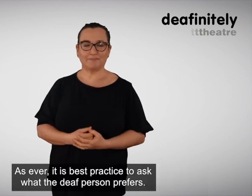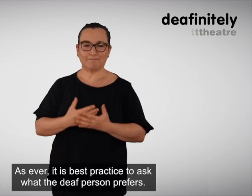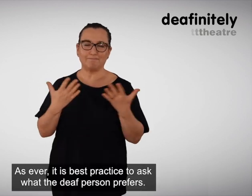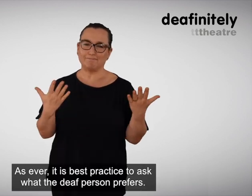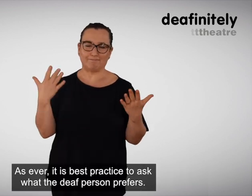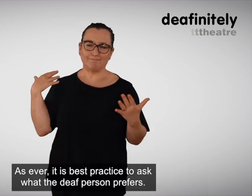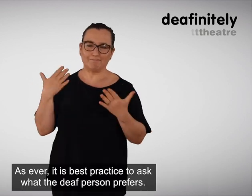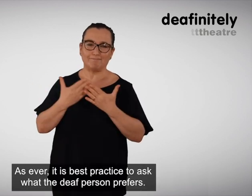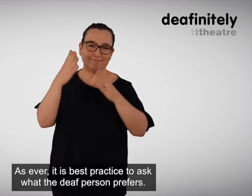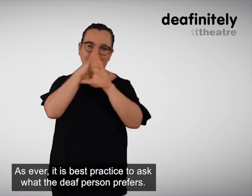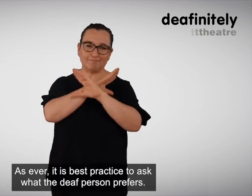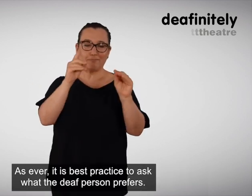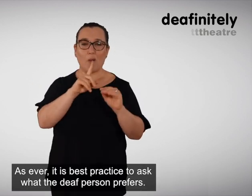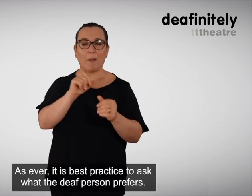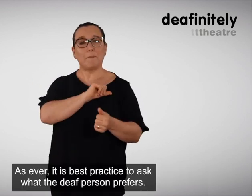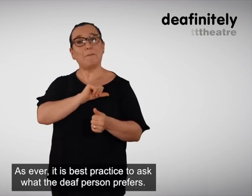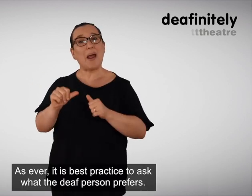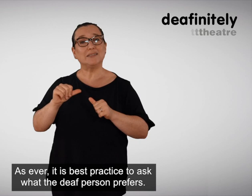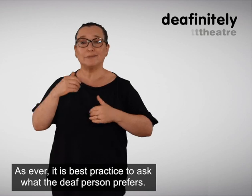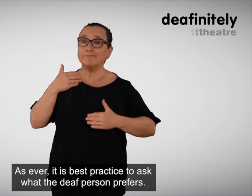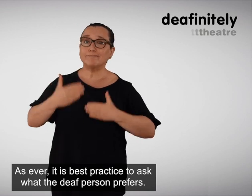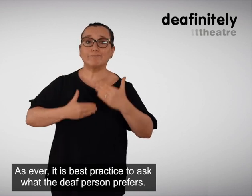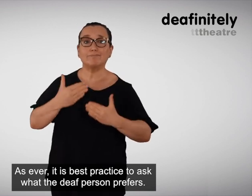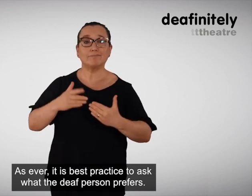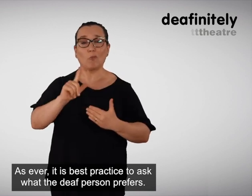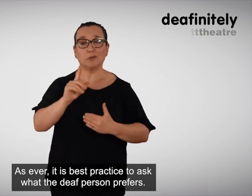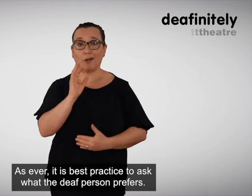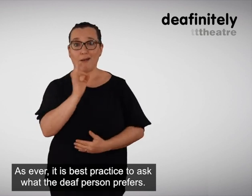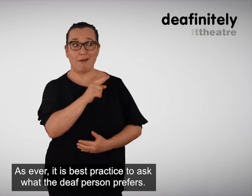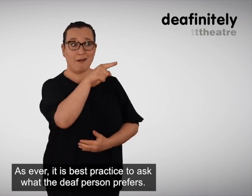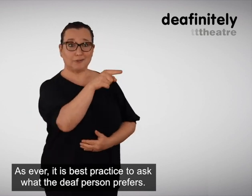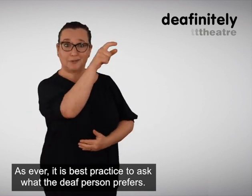As ever, it is always best practice to ask what the deaf person prefers.